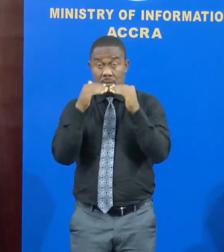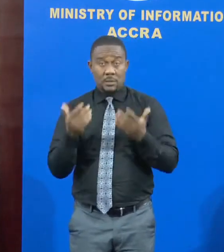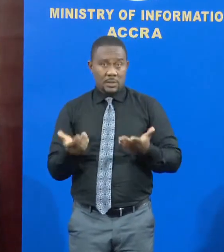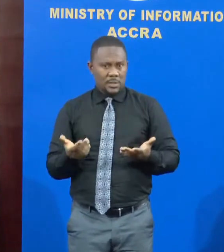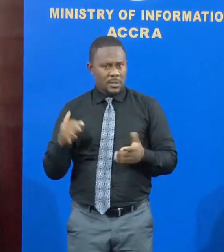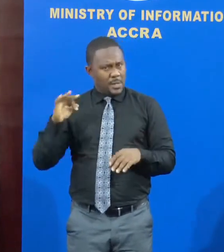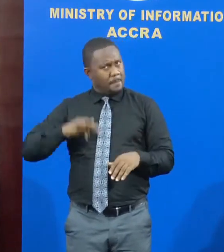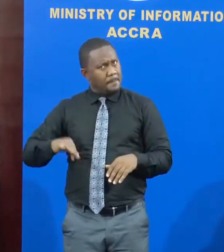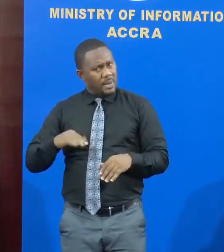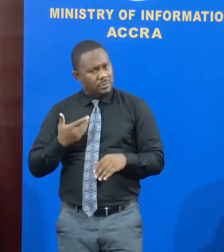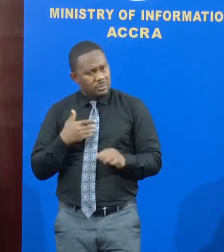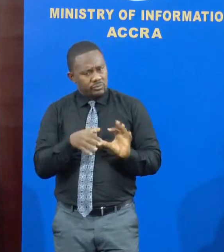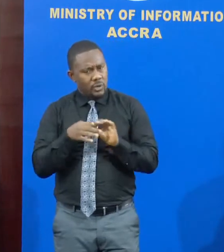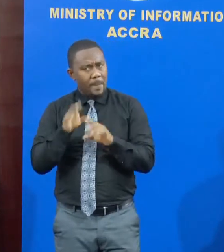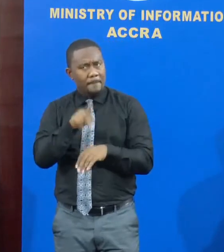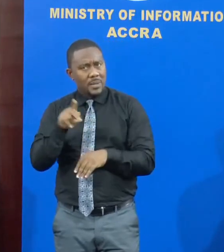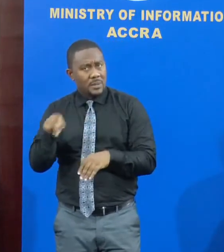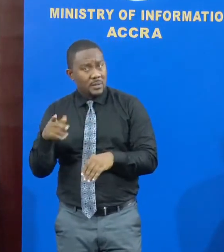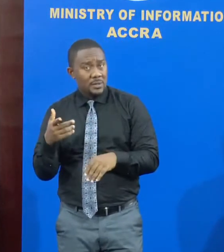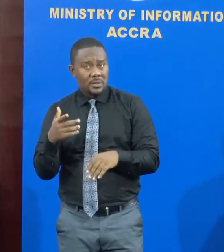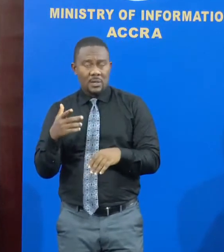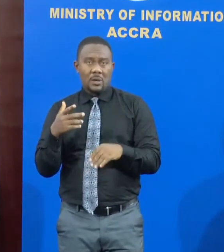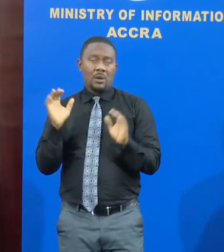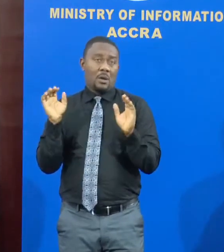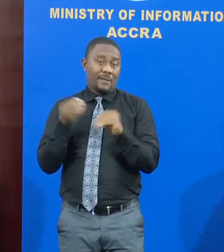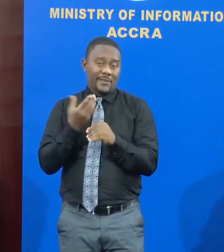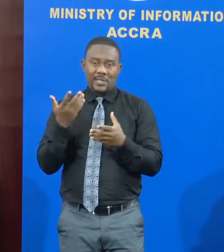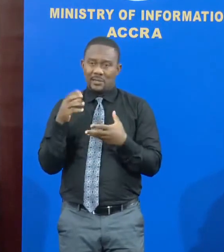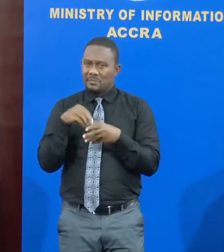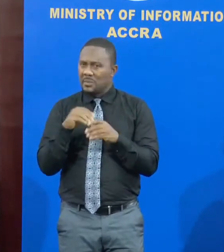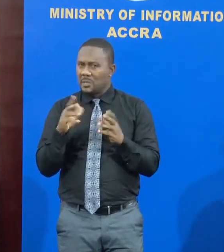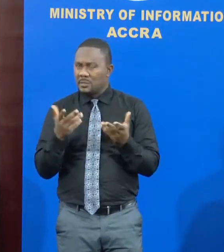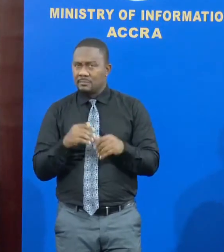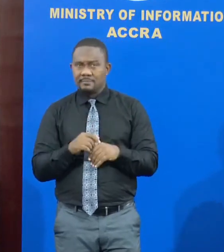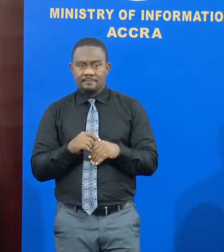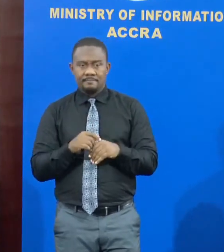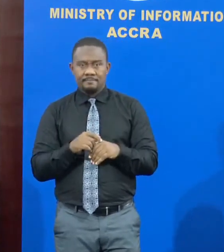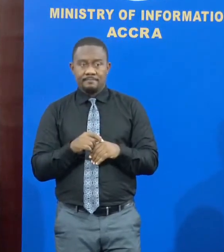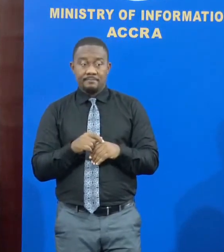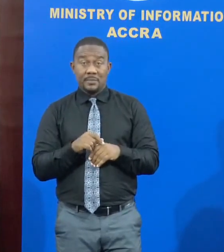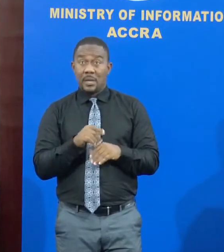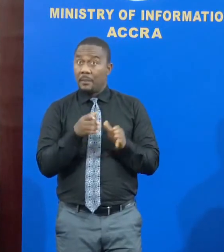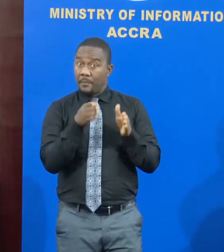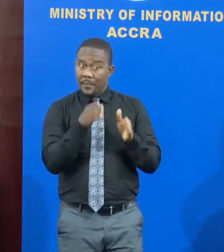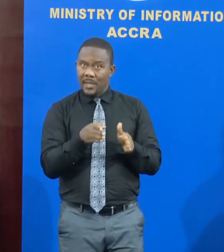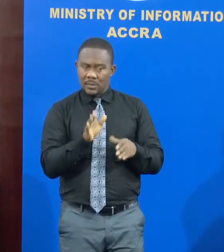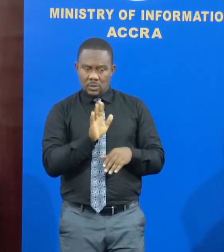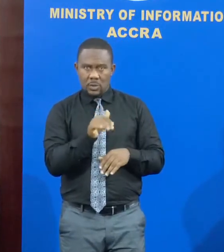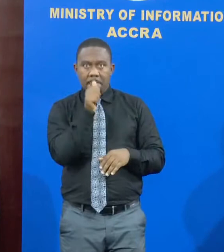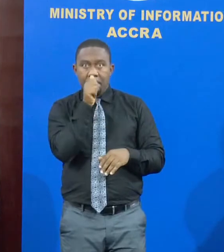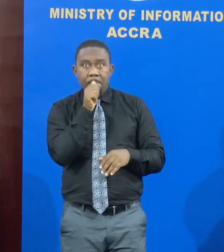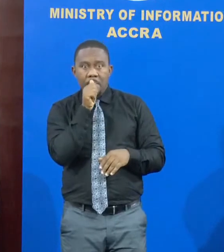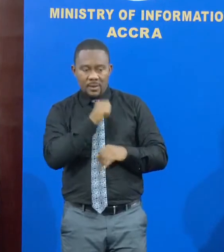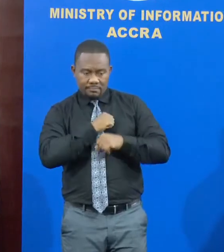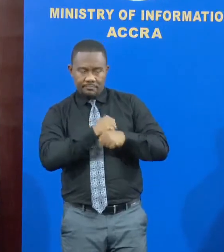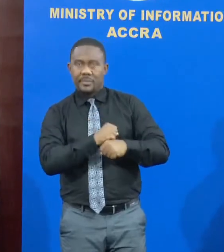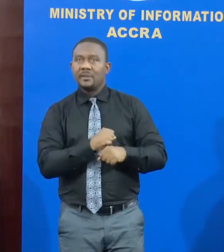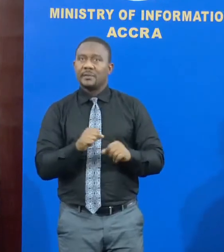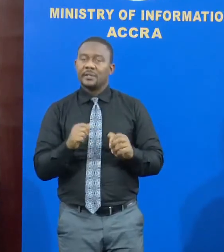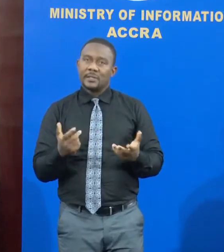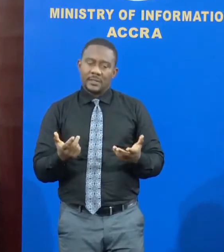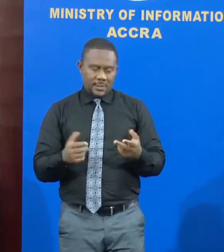card to passport to the passport office include the protection of privacy, the provision of protection